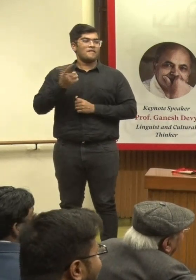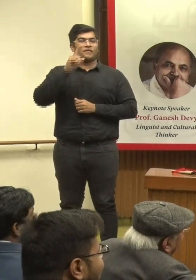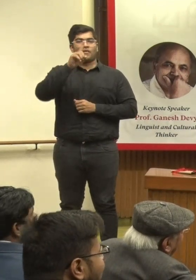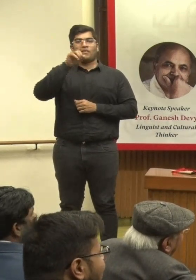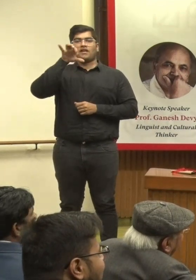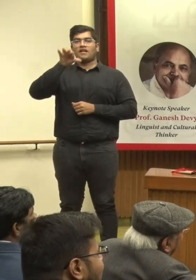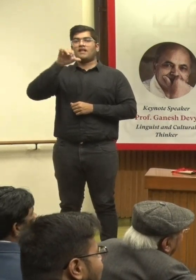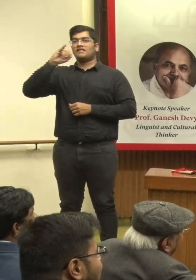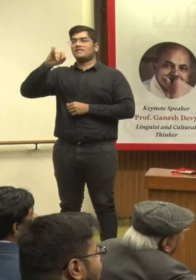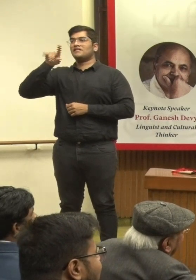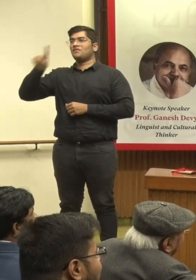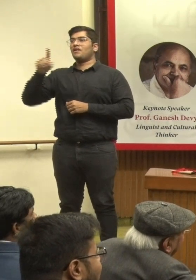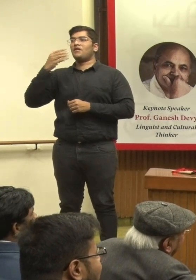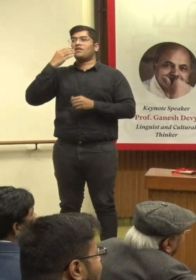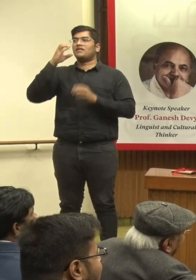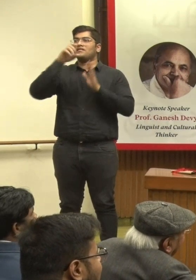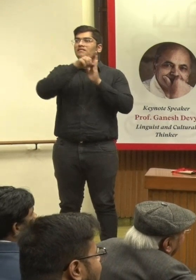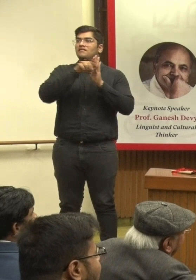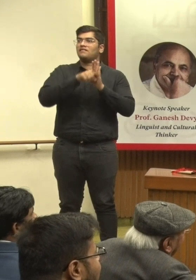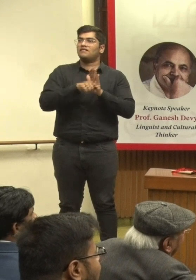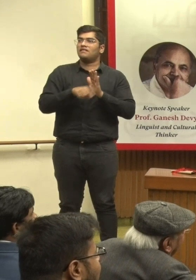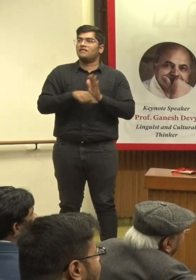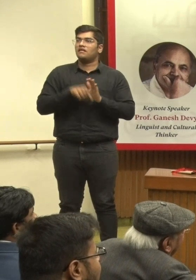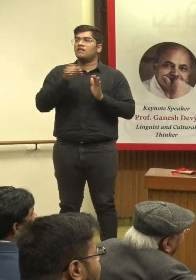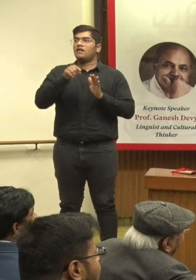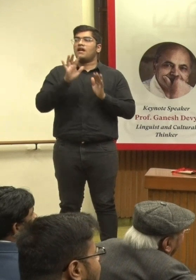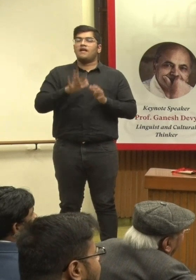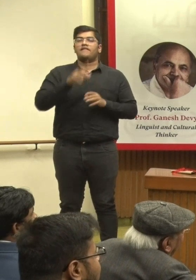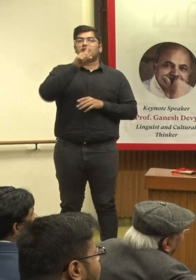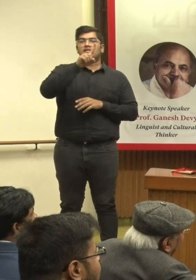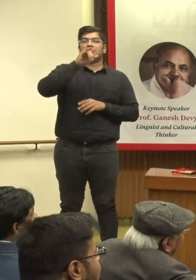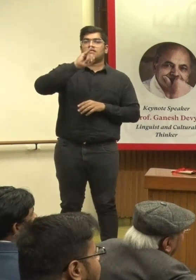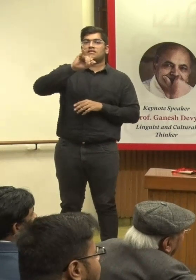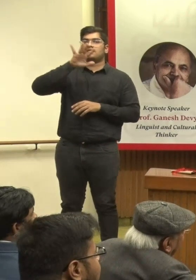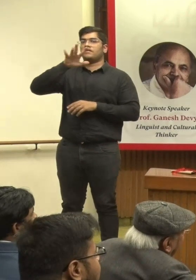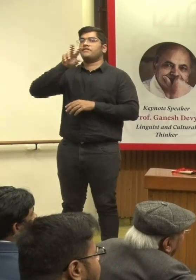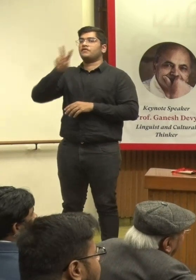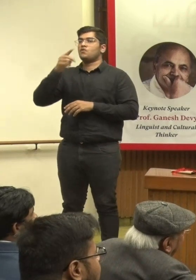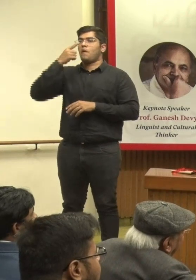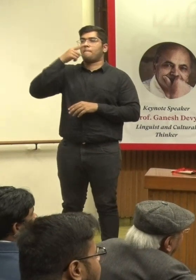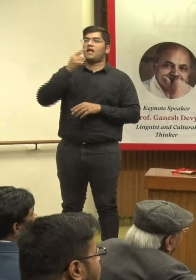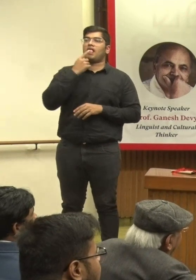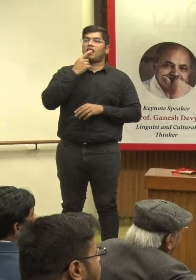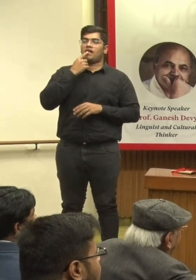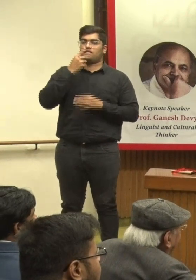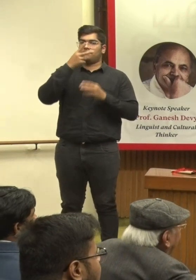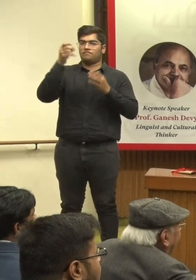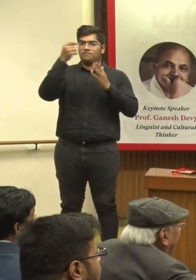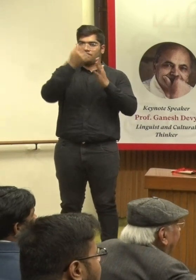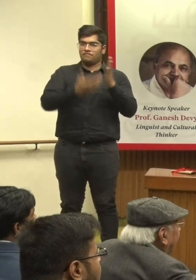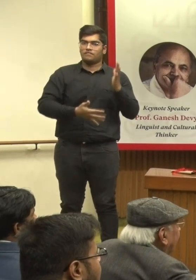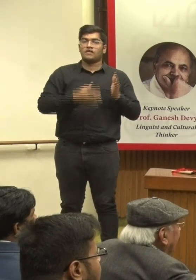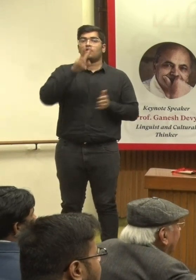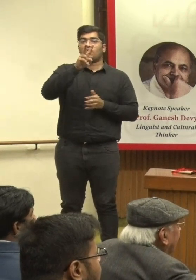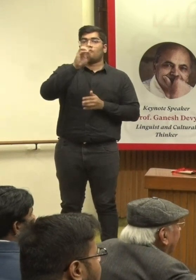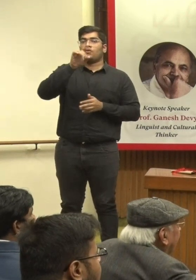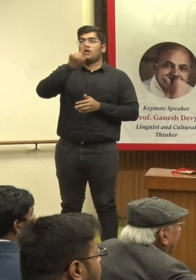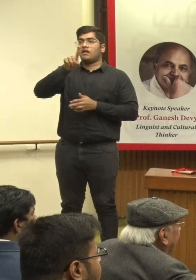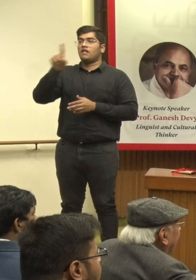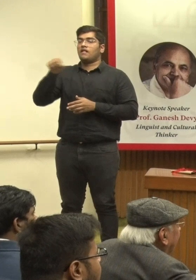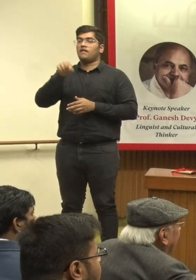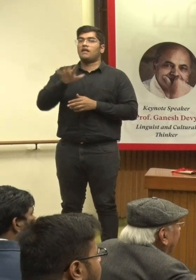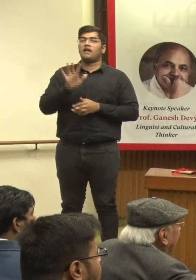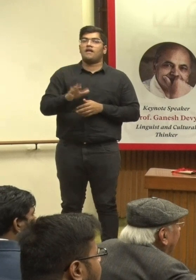1961 census had 1652 mother tongues listed. 2011 census